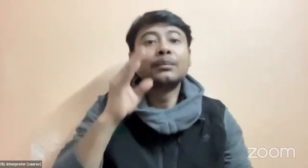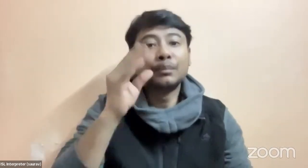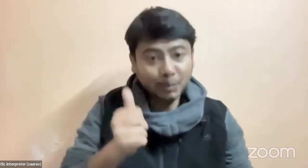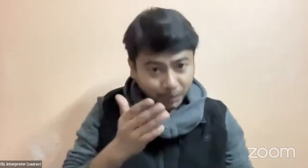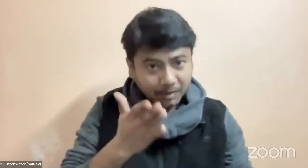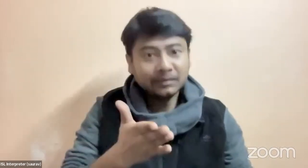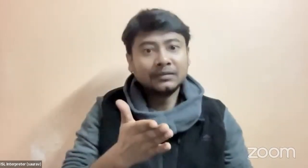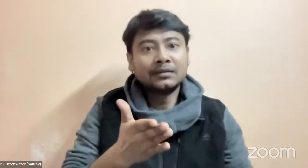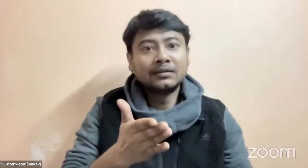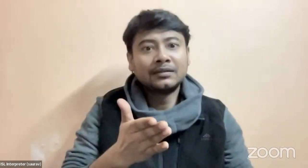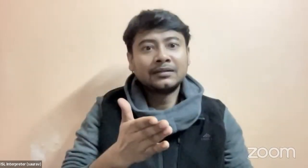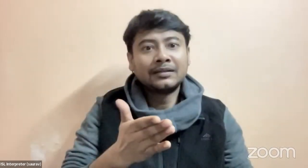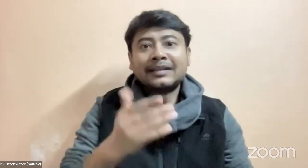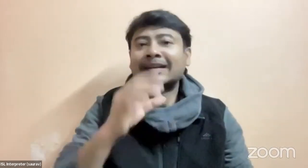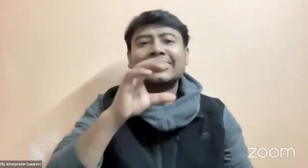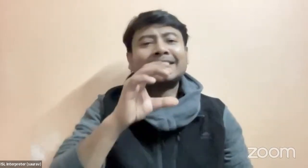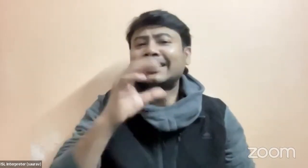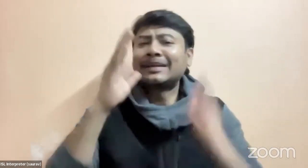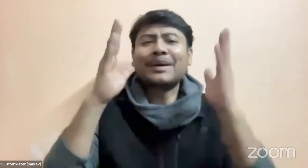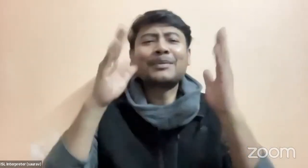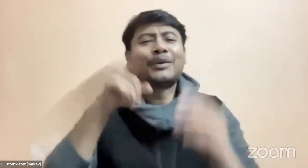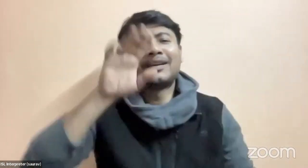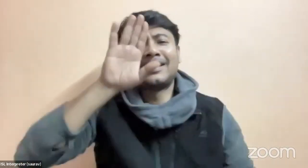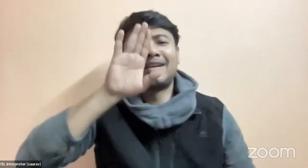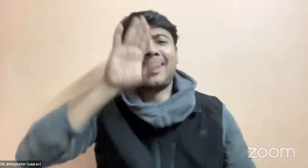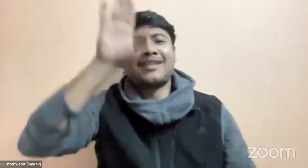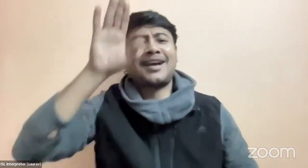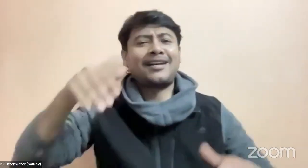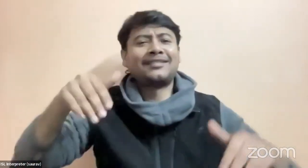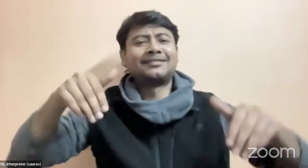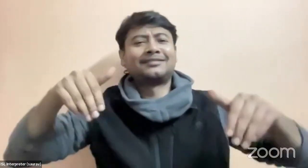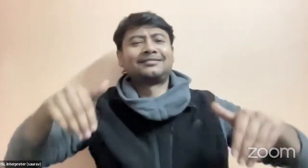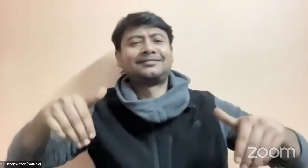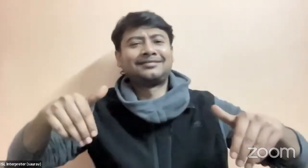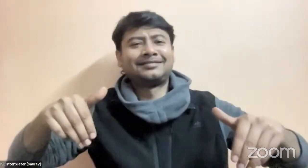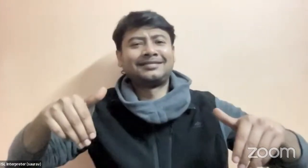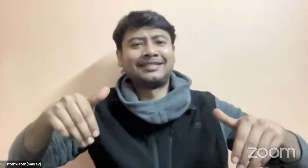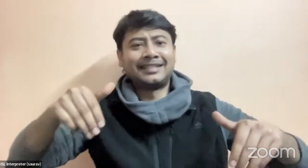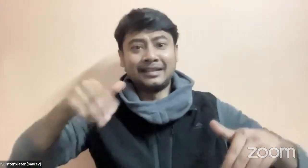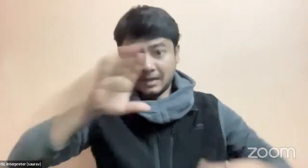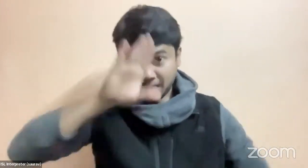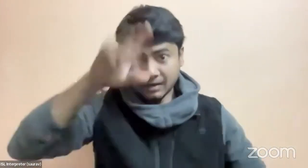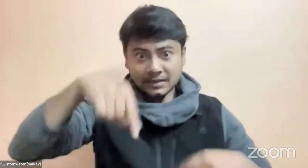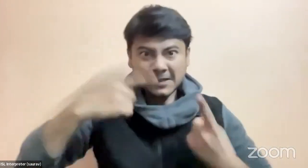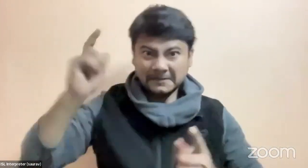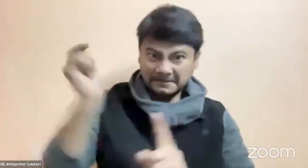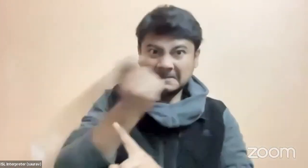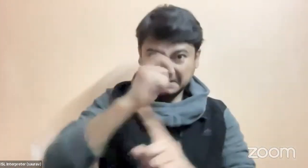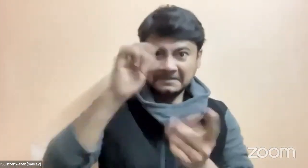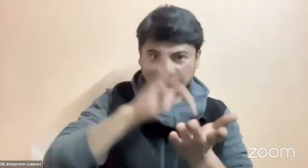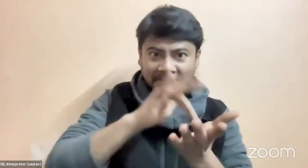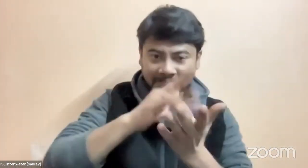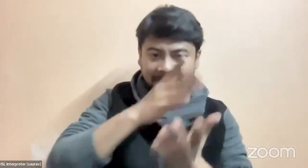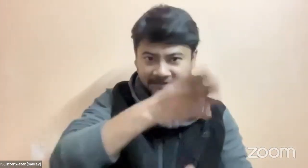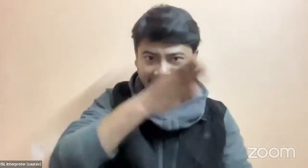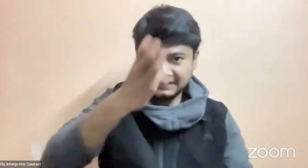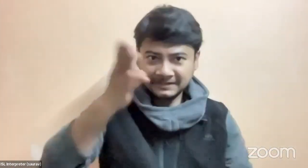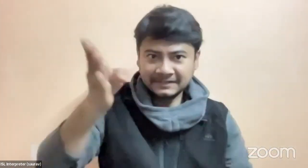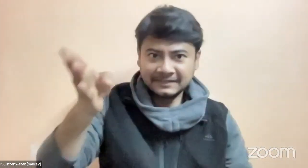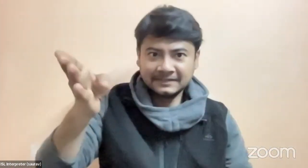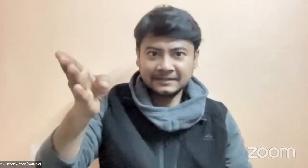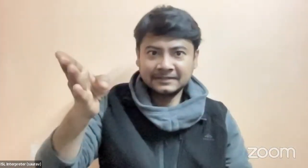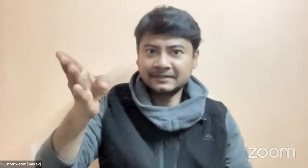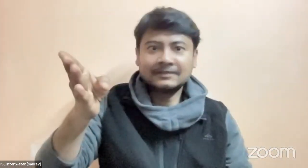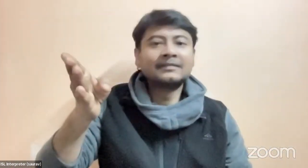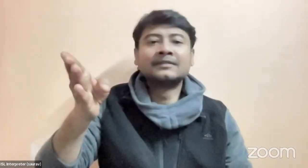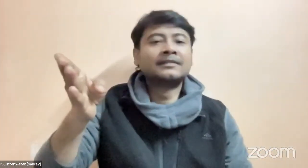Lord Chaitanya is king. You know? So king doesn't go everywhere to fight. He sends the best